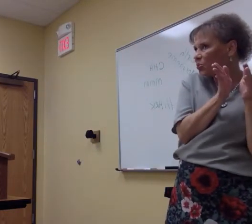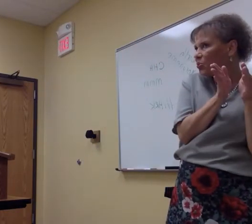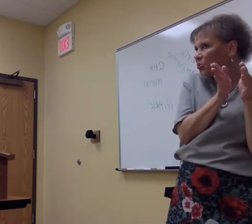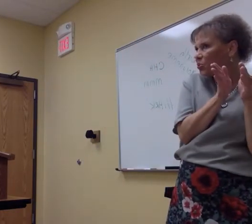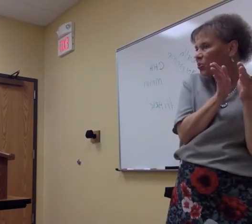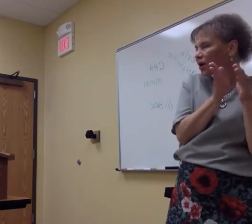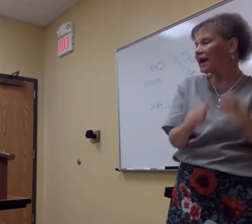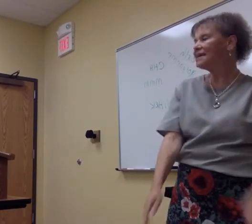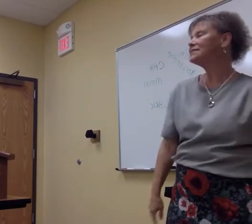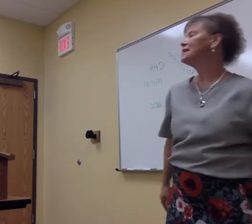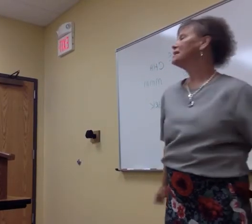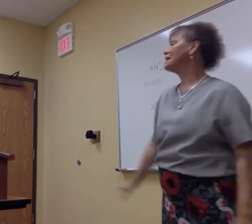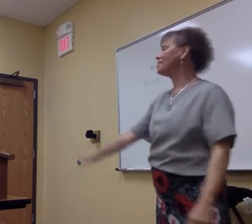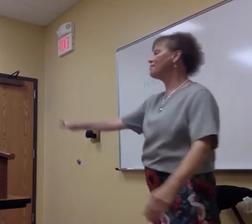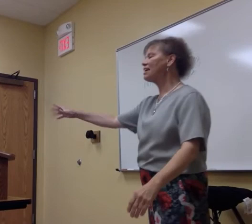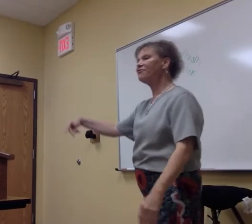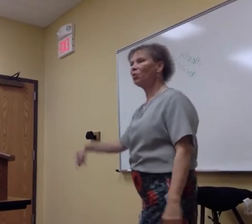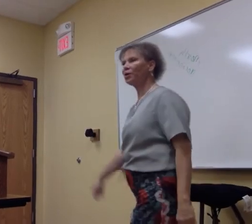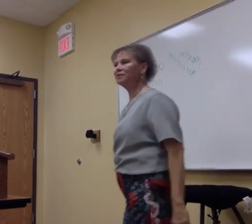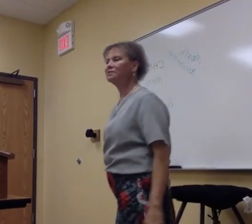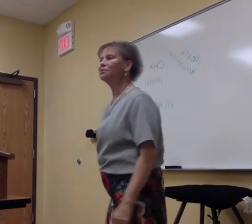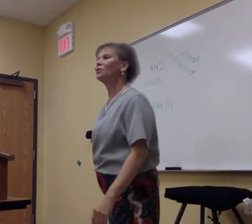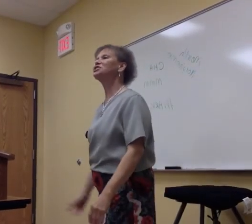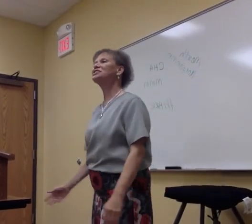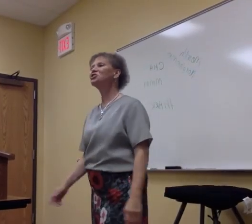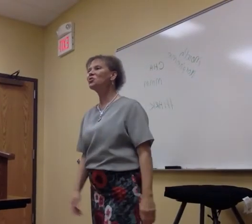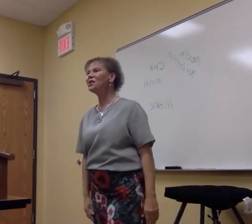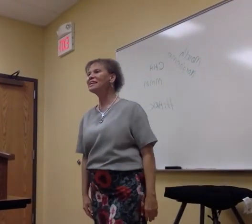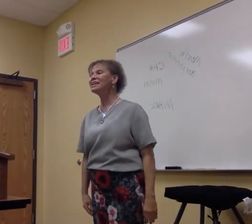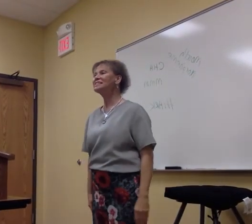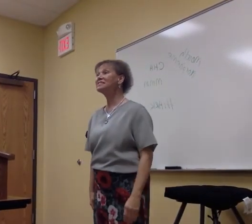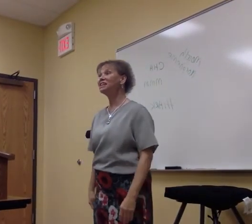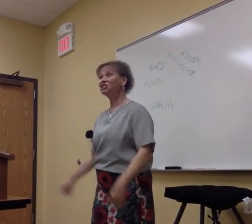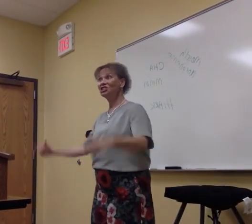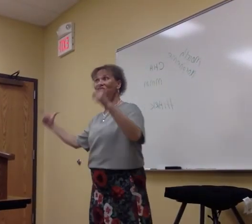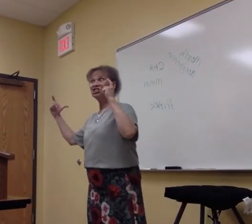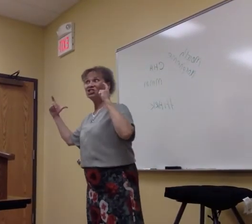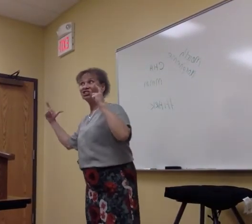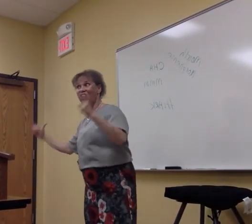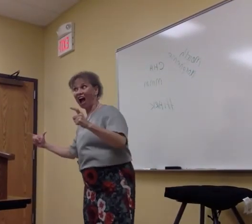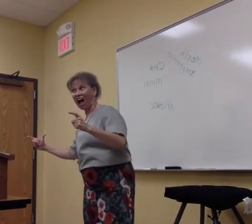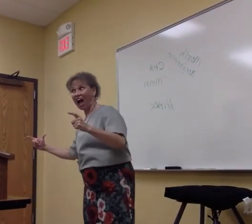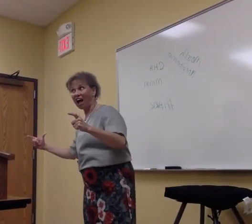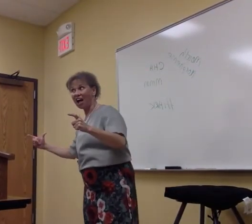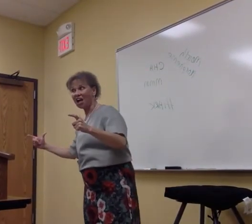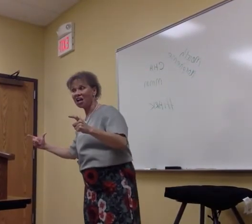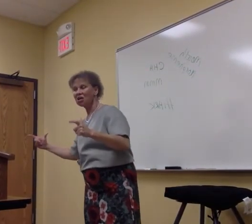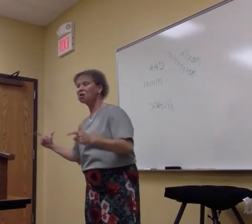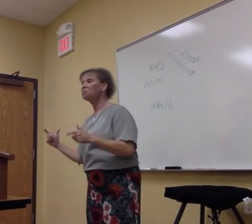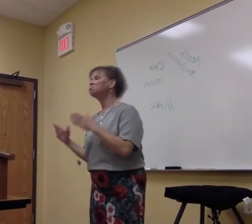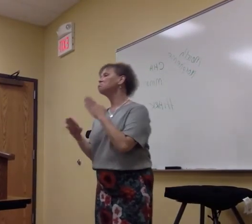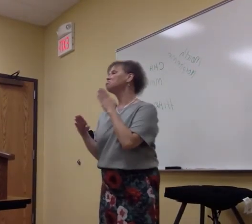Small. all right? Now they've got 4. What she's doing is Giant.